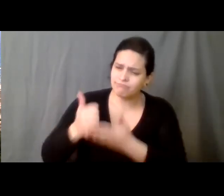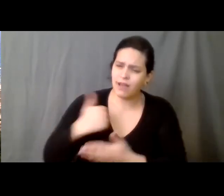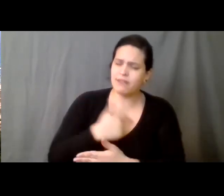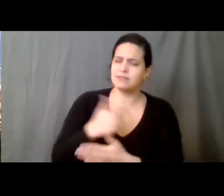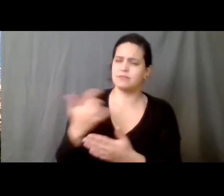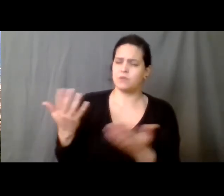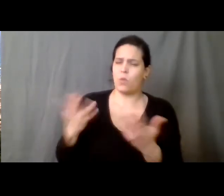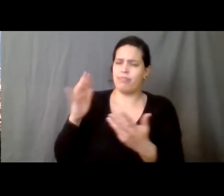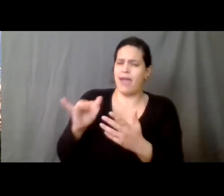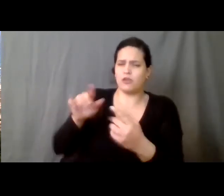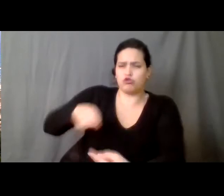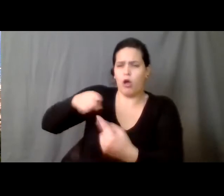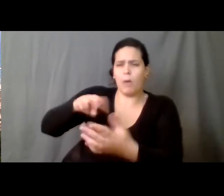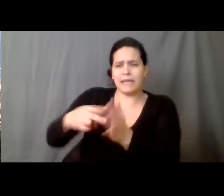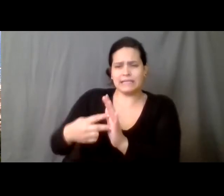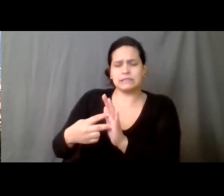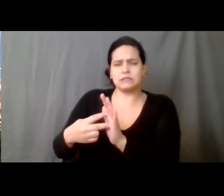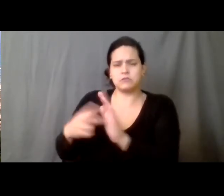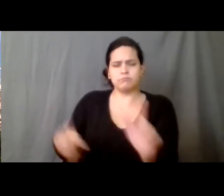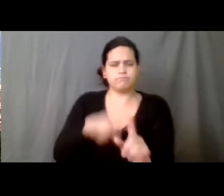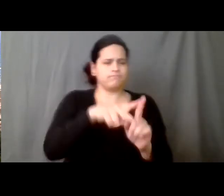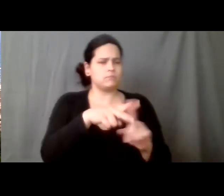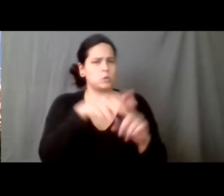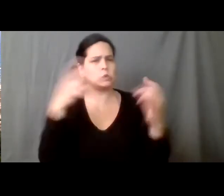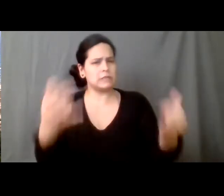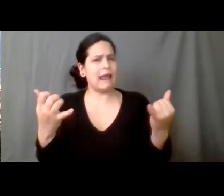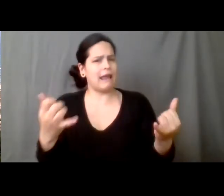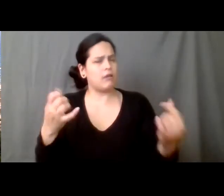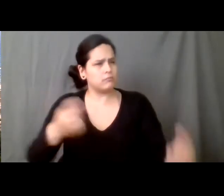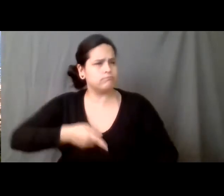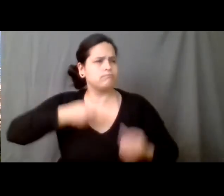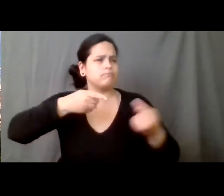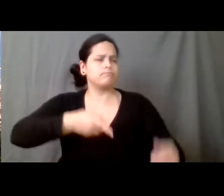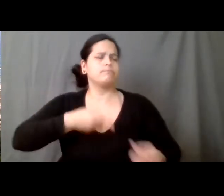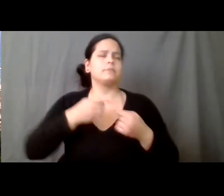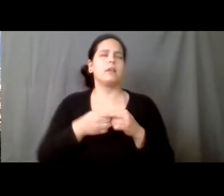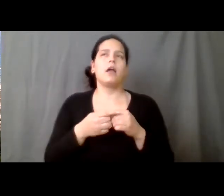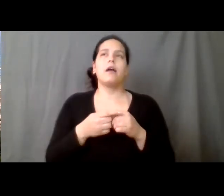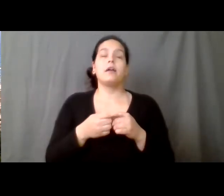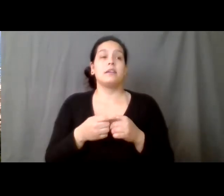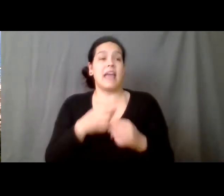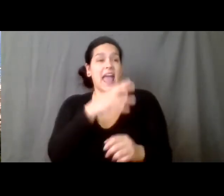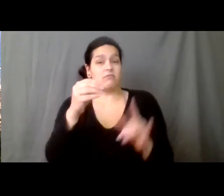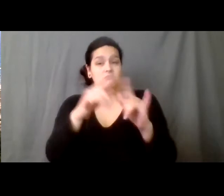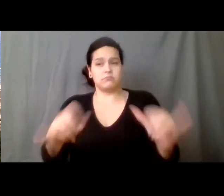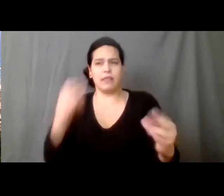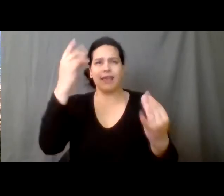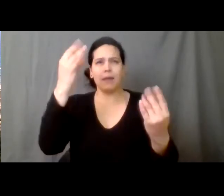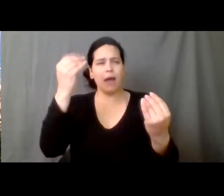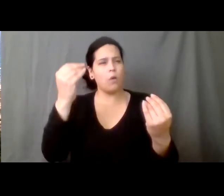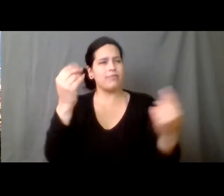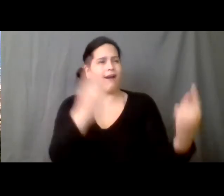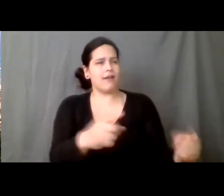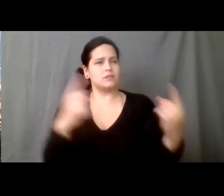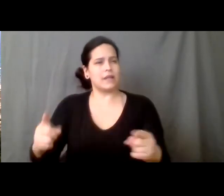today. Now, we're also taught to think about the consequences of our actions through a time